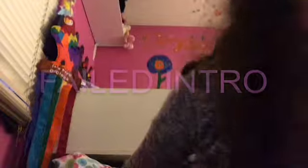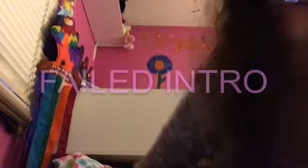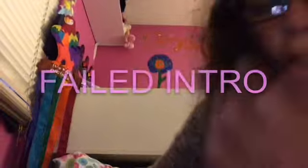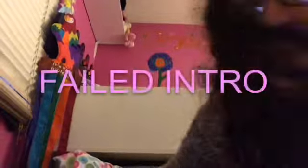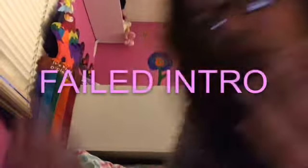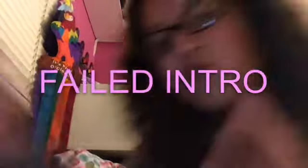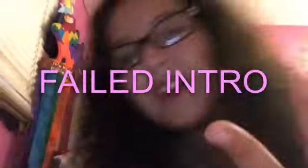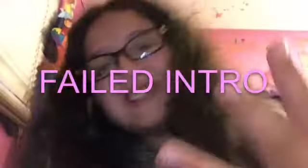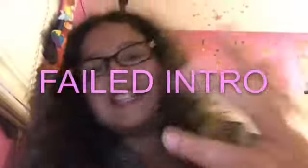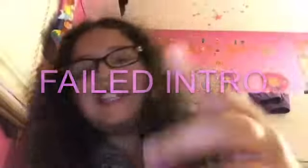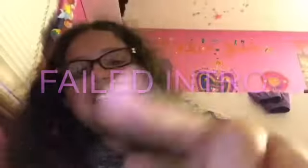Oh, really?